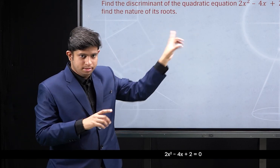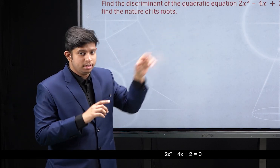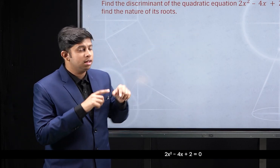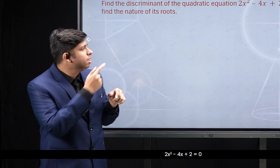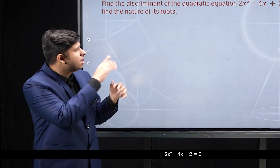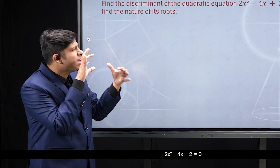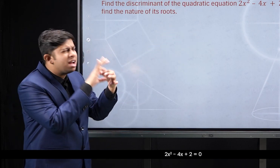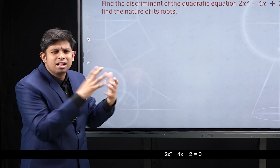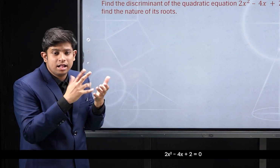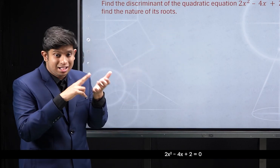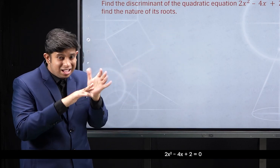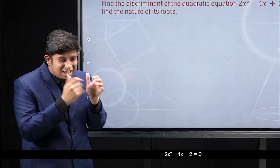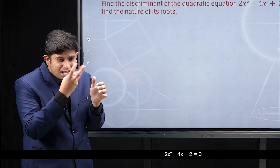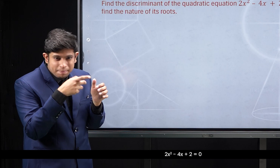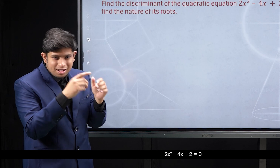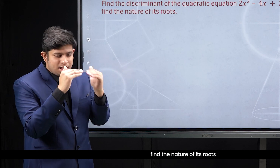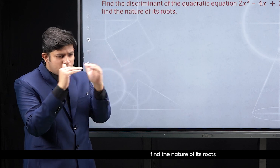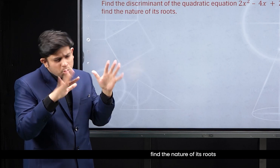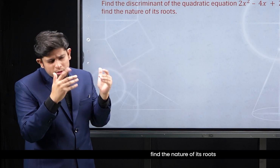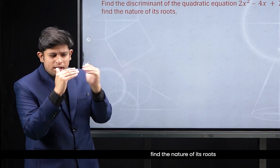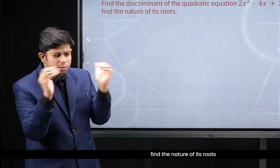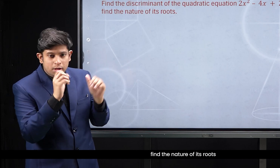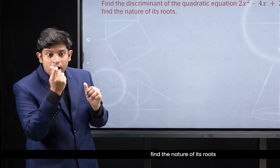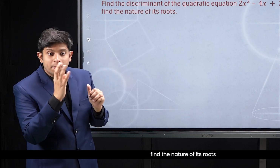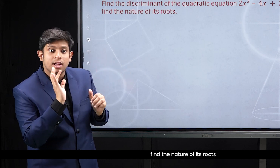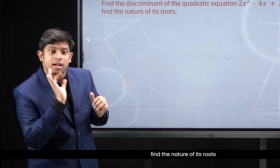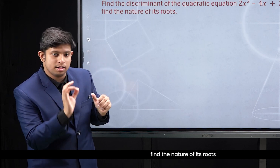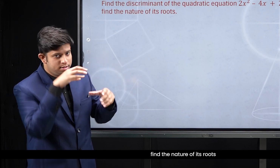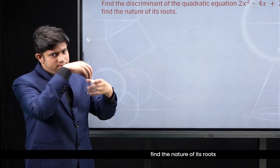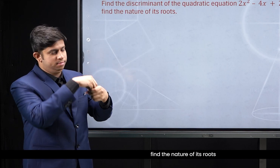plus 2 equal to 0. Find the nature of its roots.